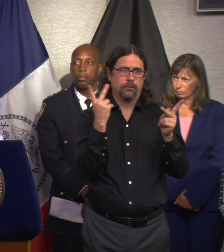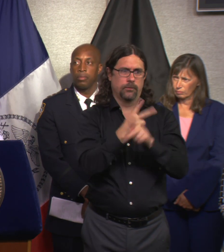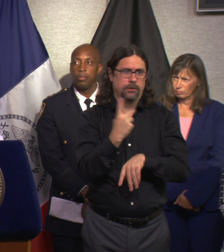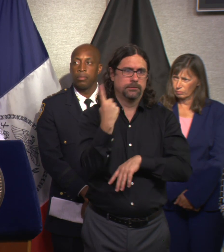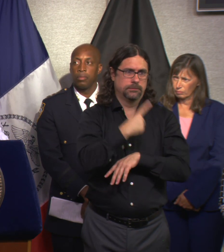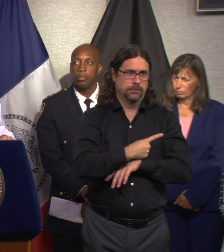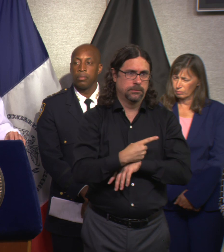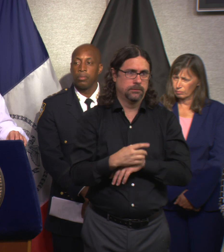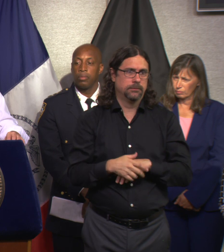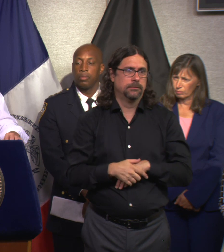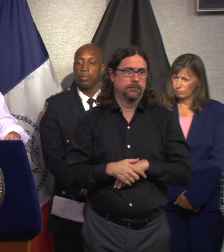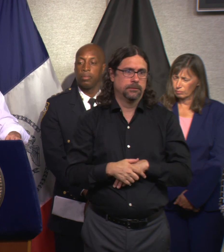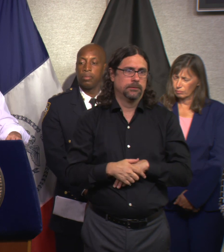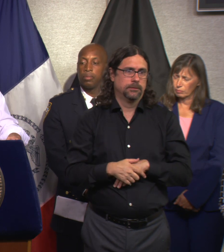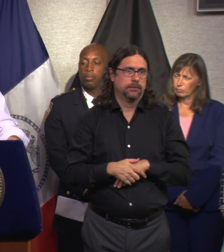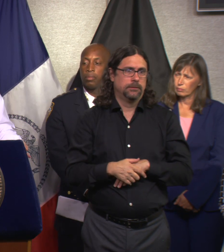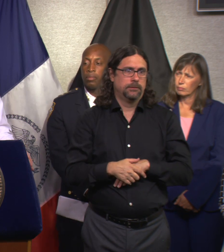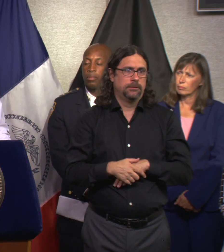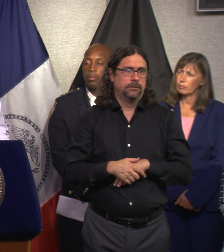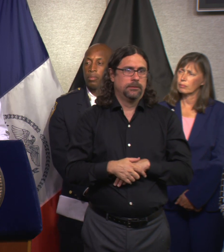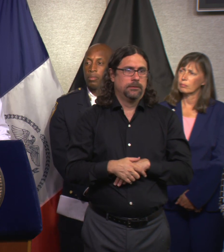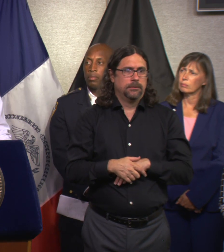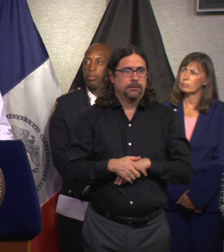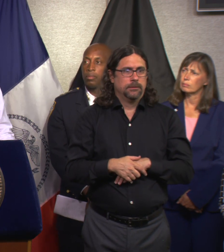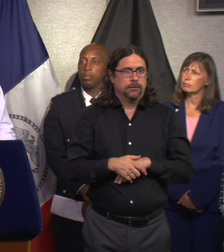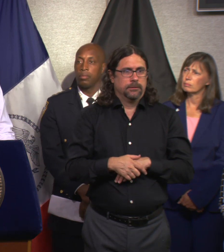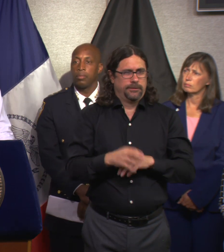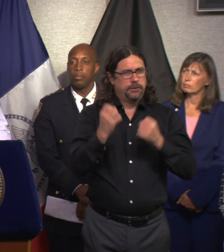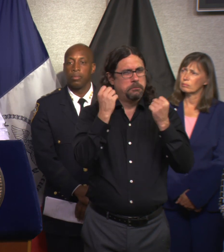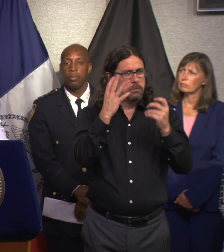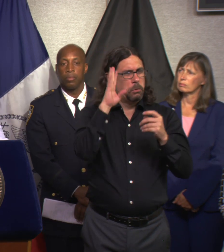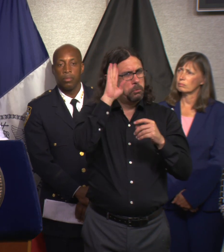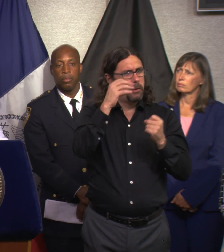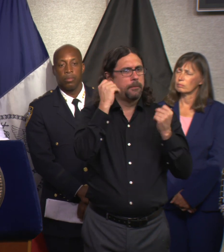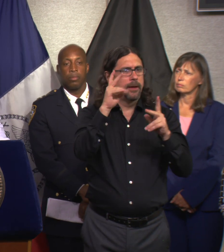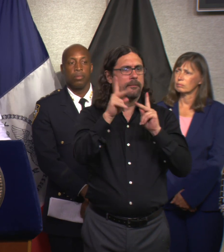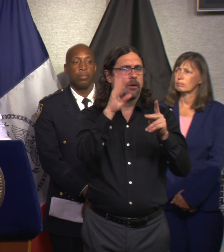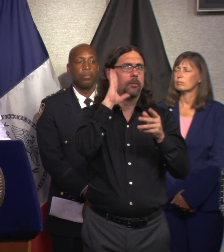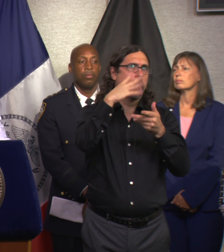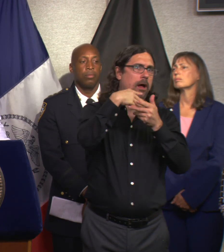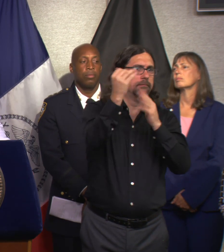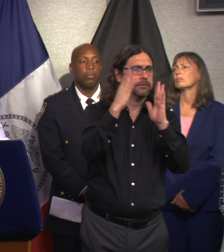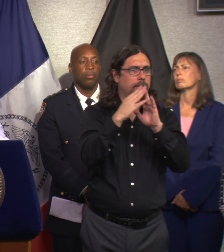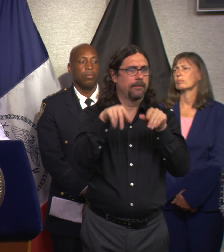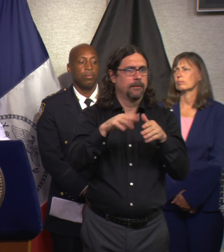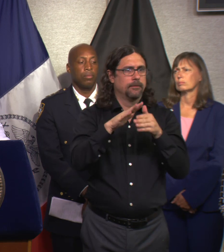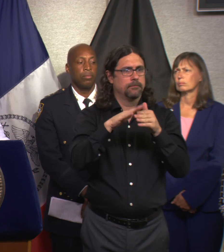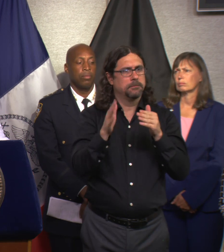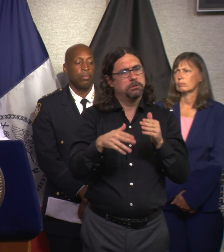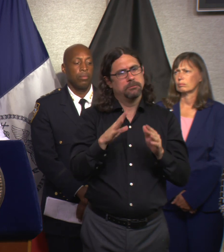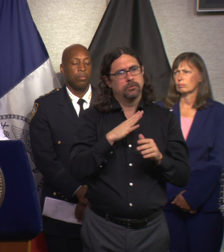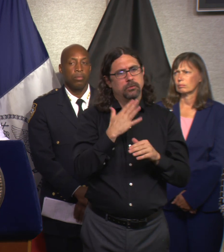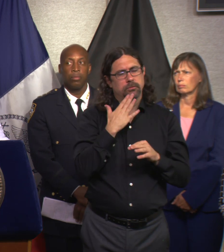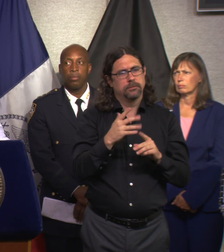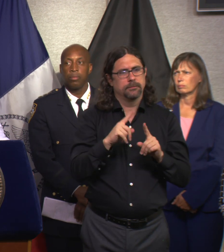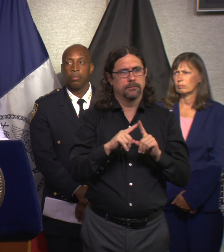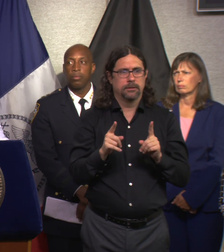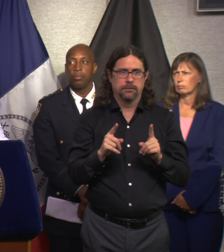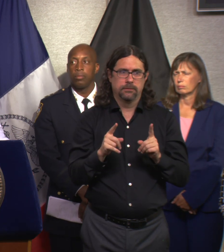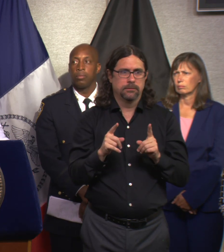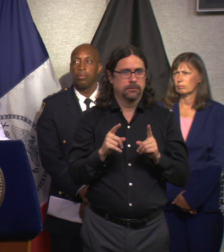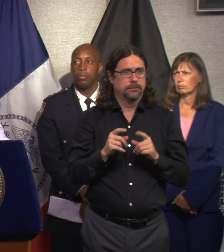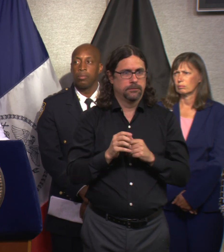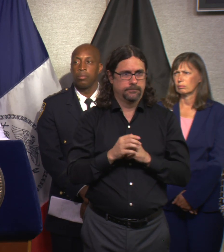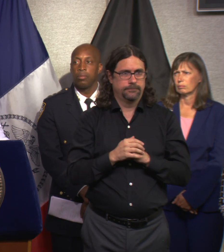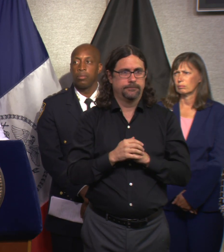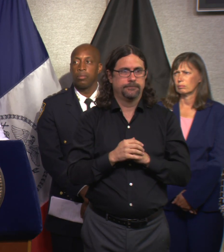to us. We still have to take the usage very seriously, which is why, again, I'm ordering all city buildings to go to 78 degrees